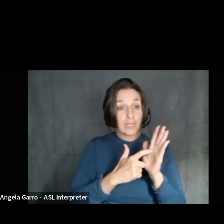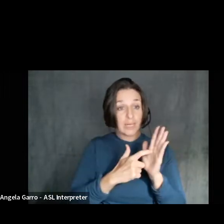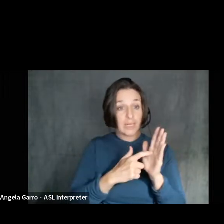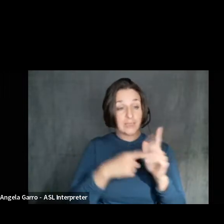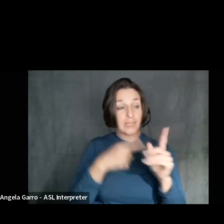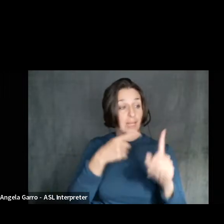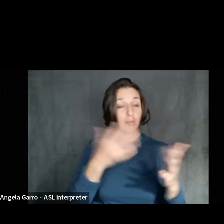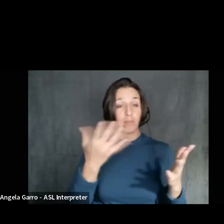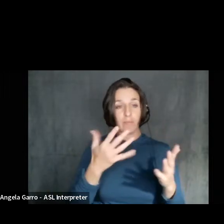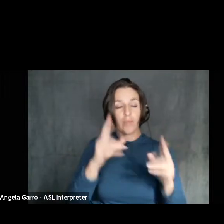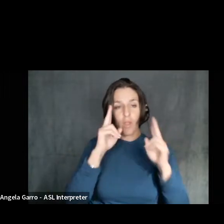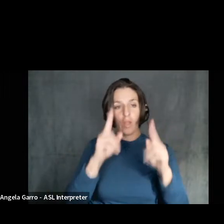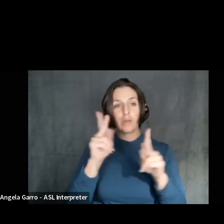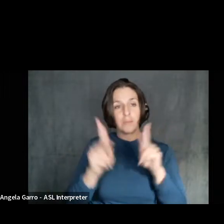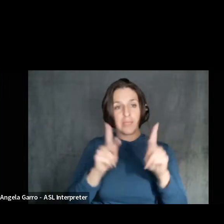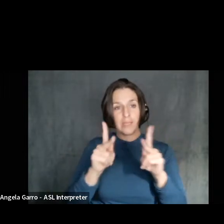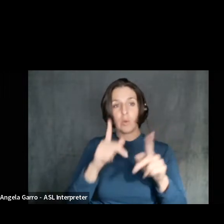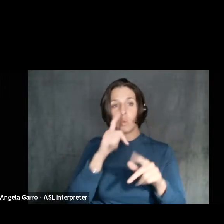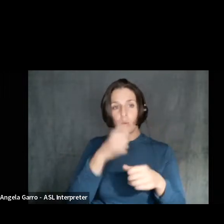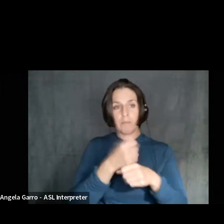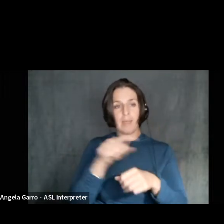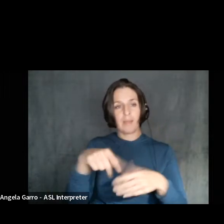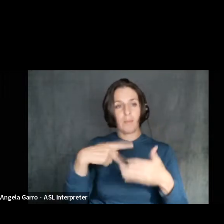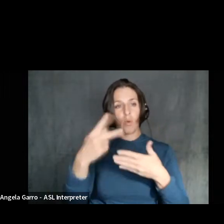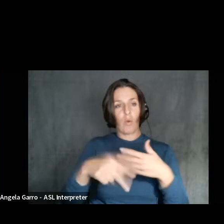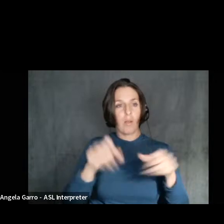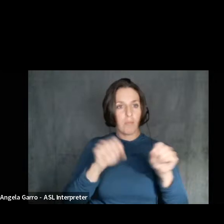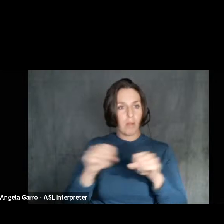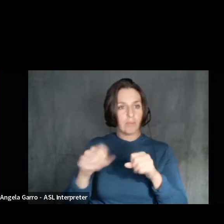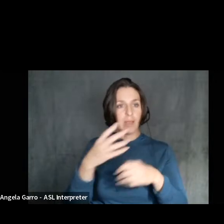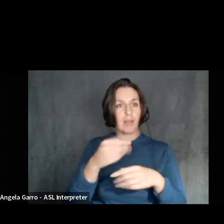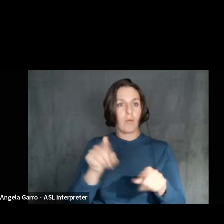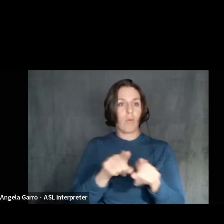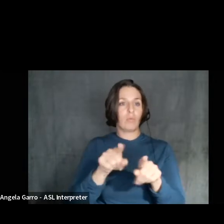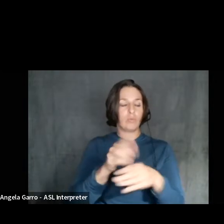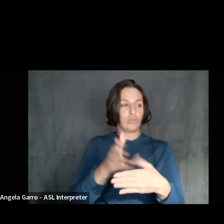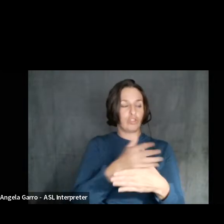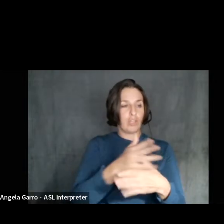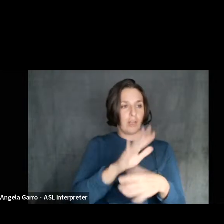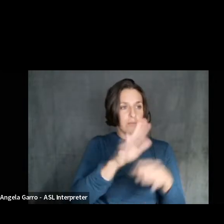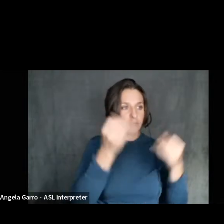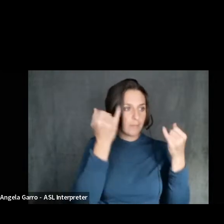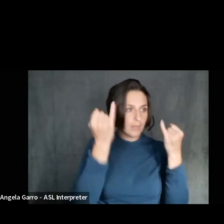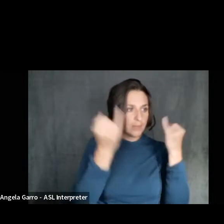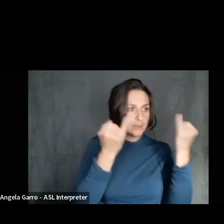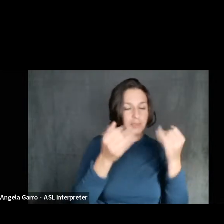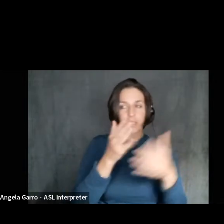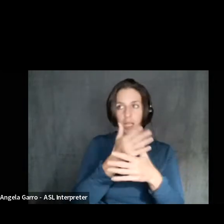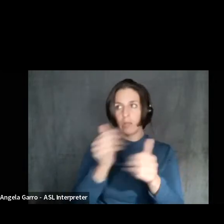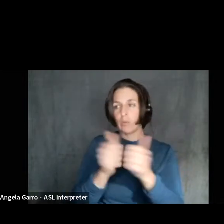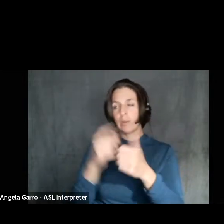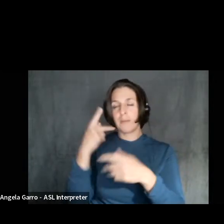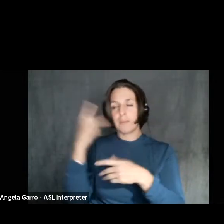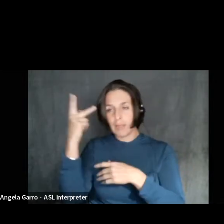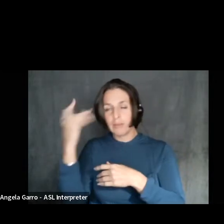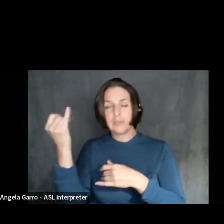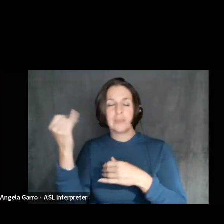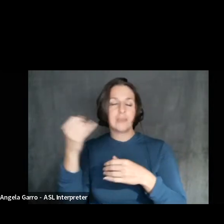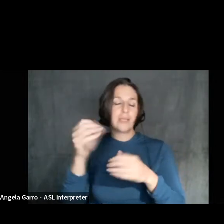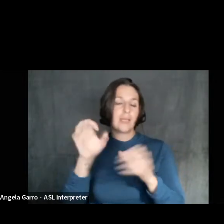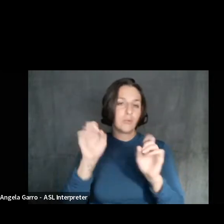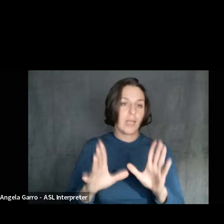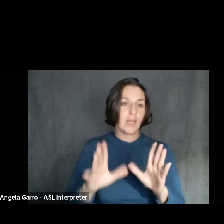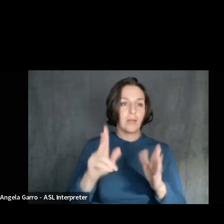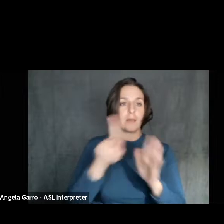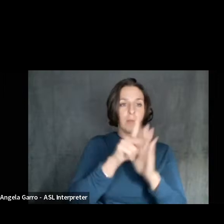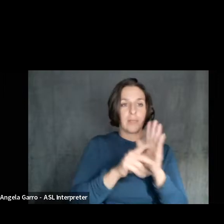honor the people who make these programs possible, as well as to share the practices of these programs with parents, educators, and policymakers throughout